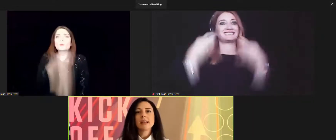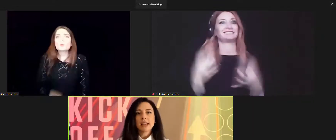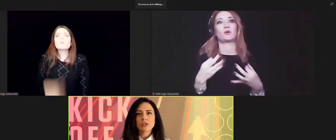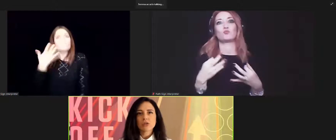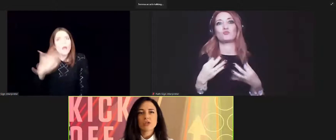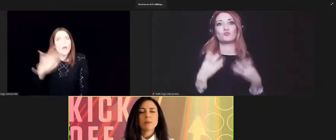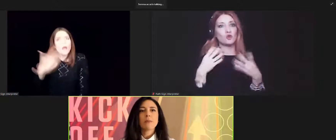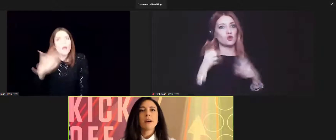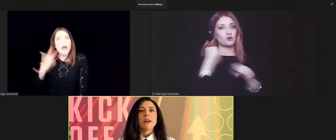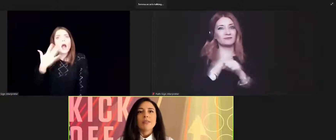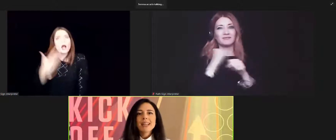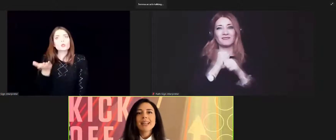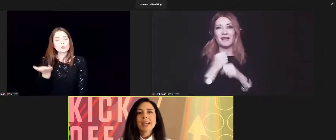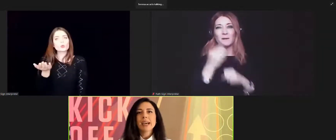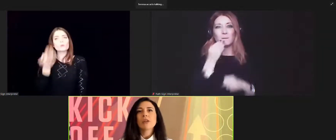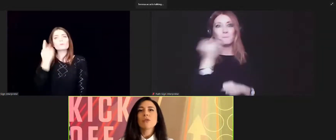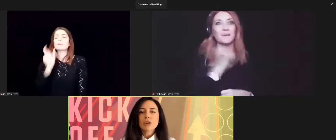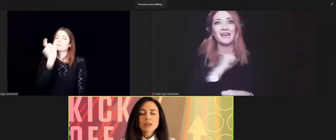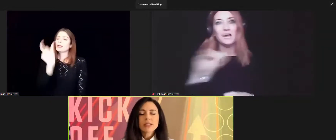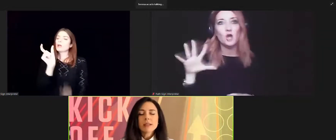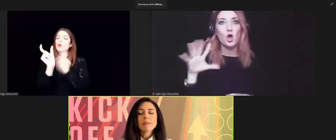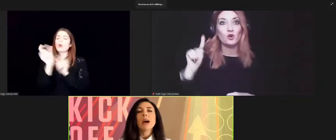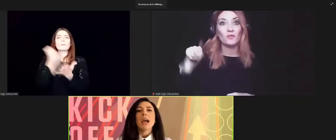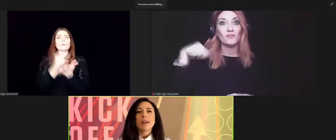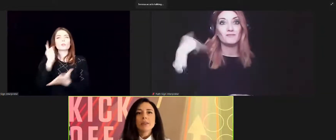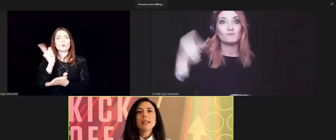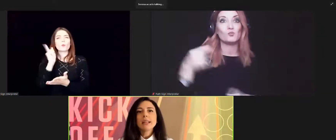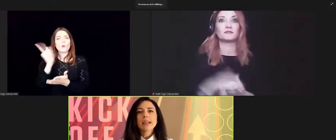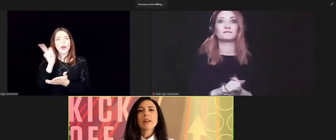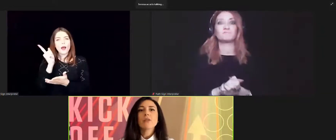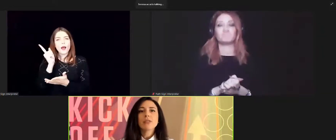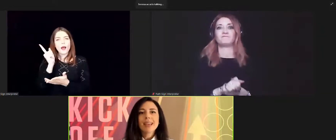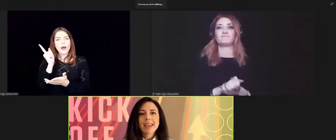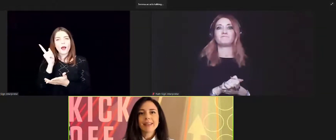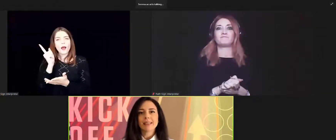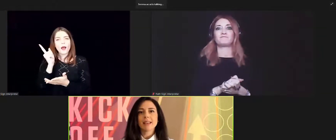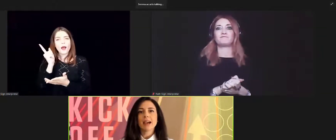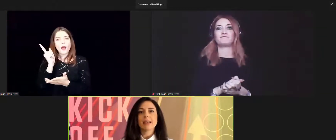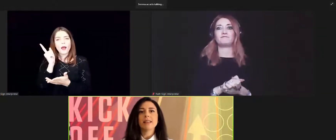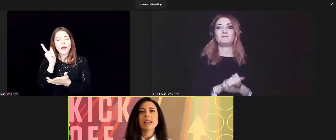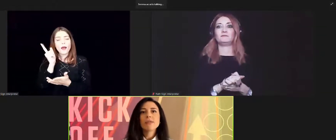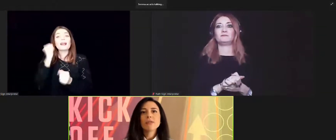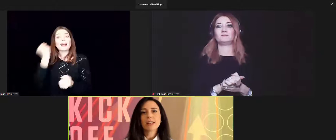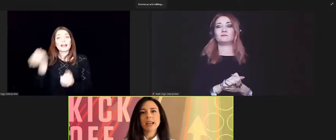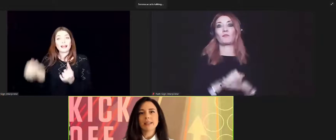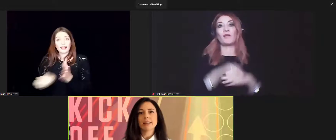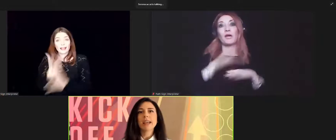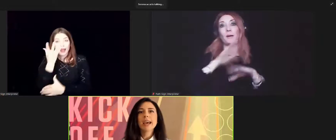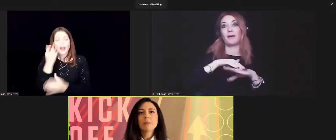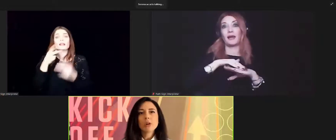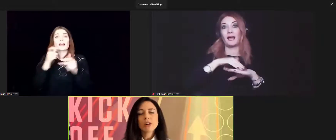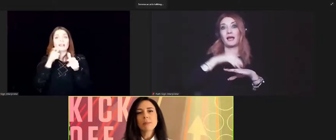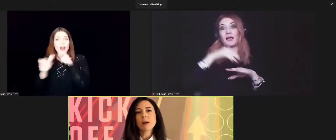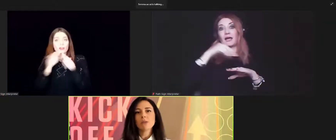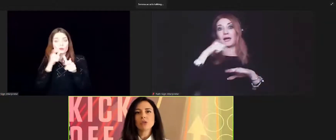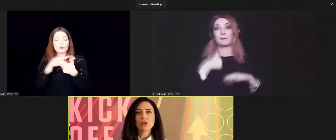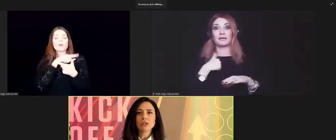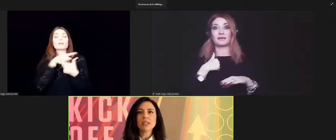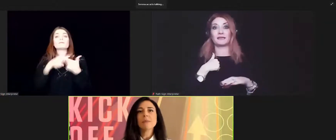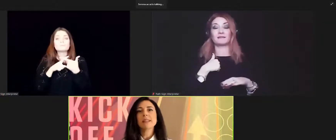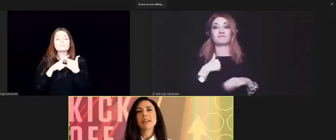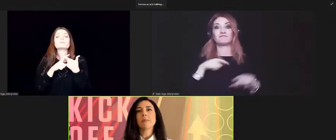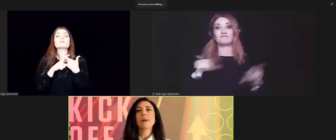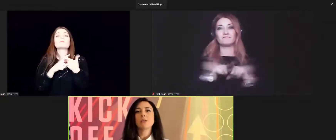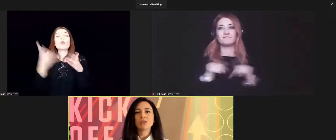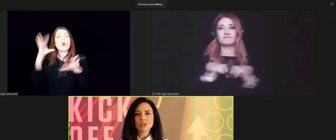Create relationship, really care of your team and really care of their desire. Never forget, care more about your